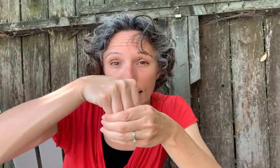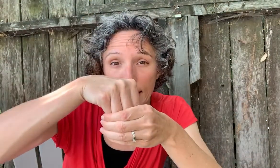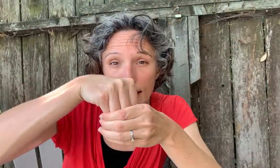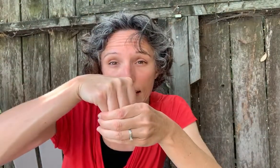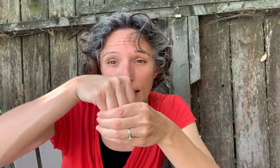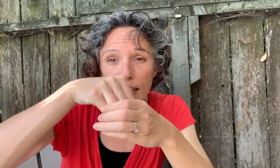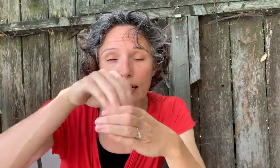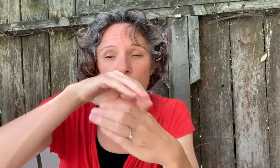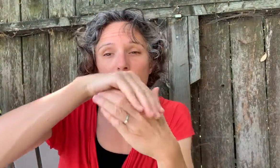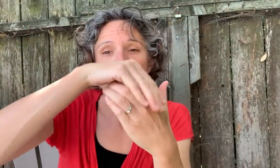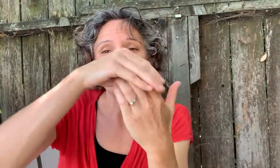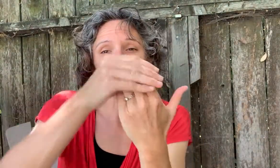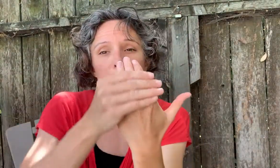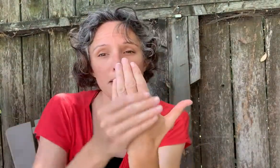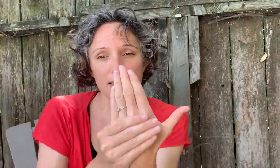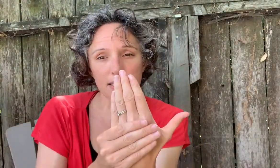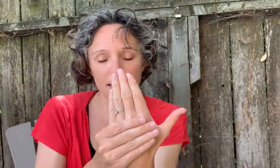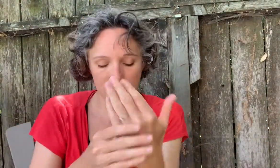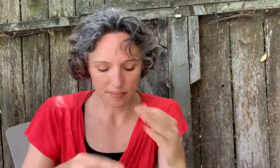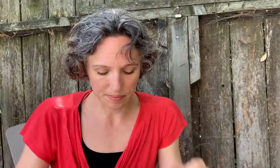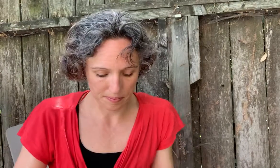in mitten.